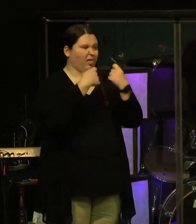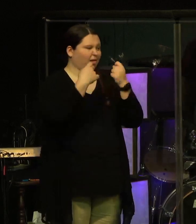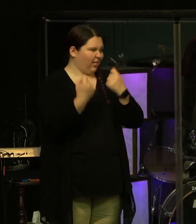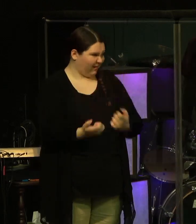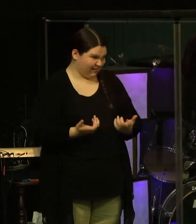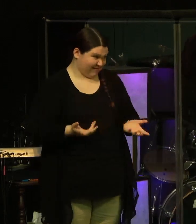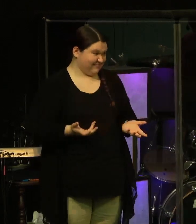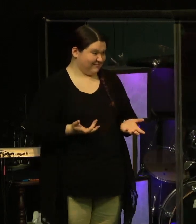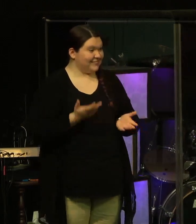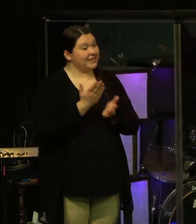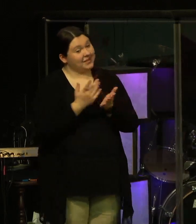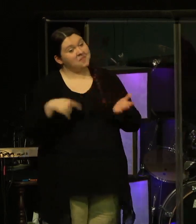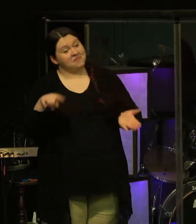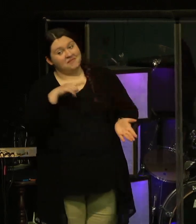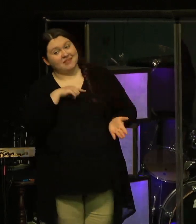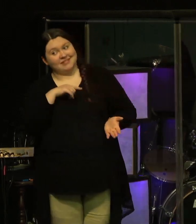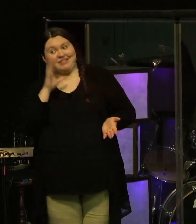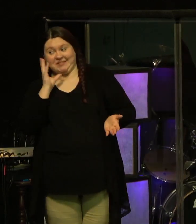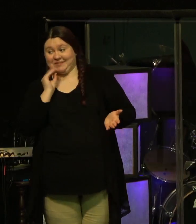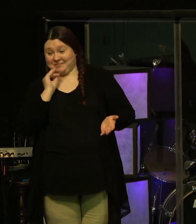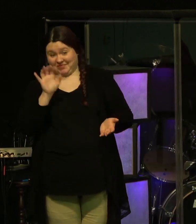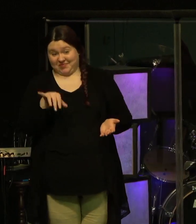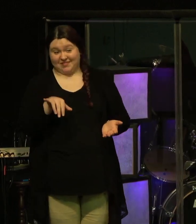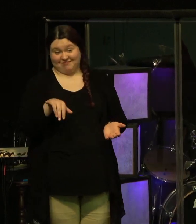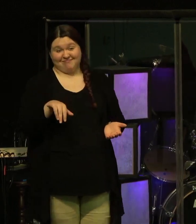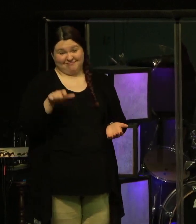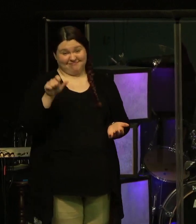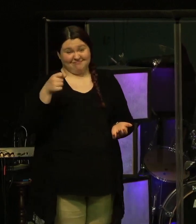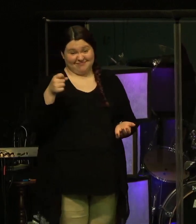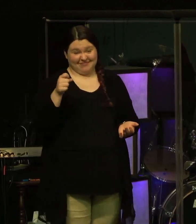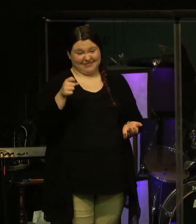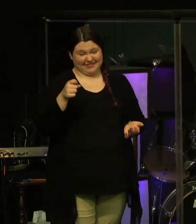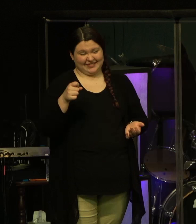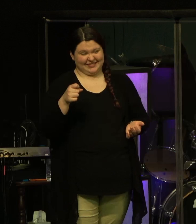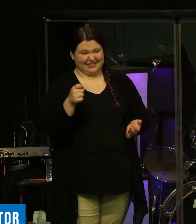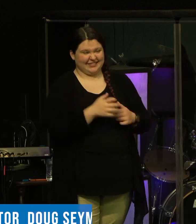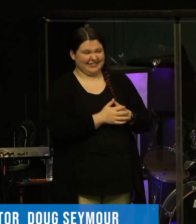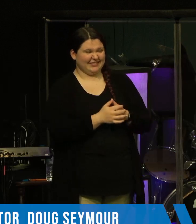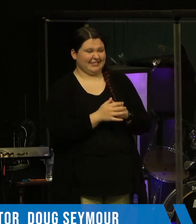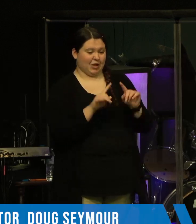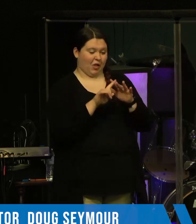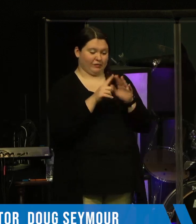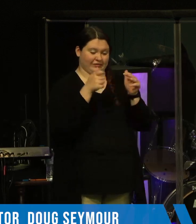Yeah, some of us have been there, done that, running a little ragged.